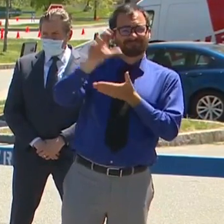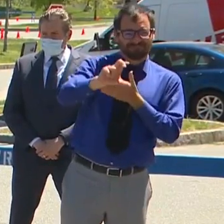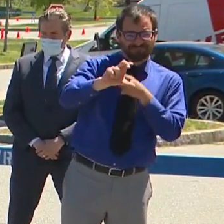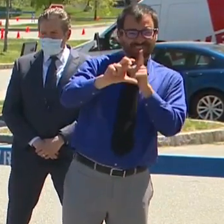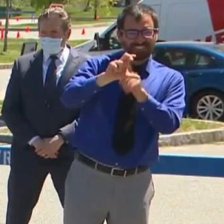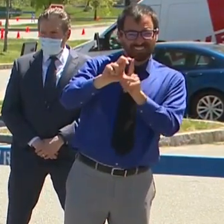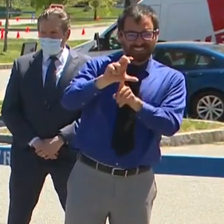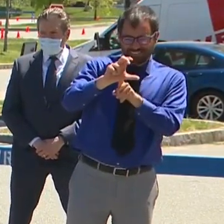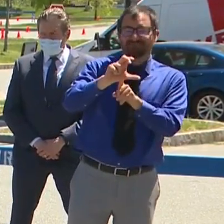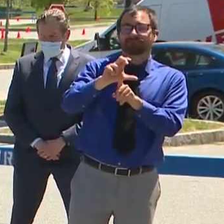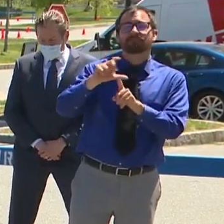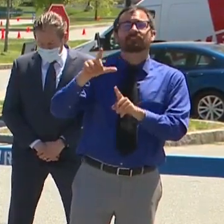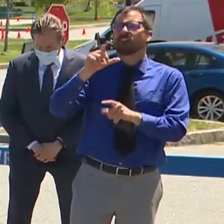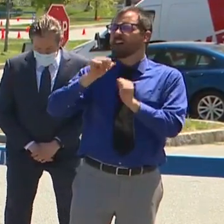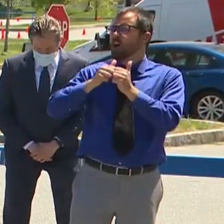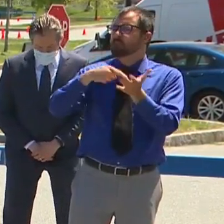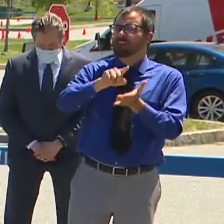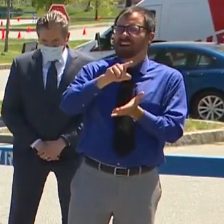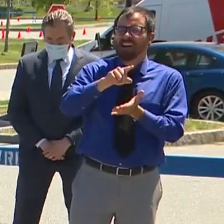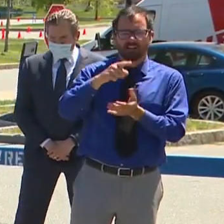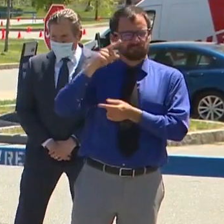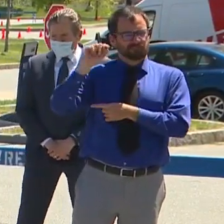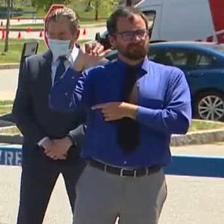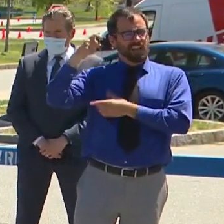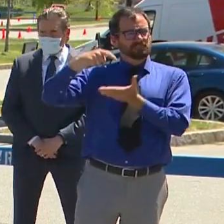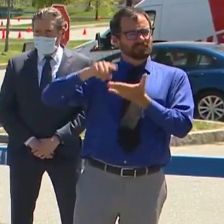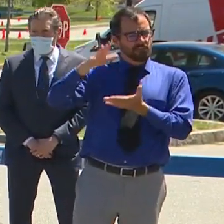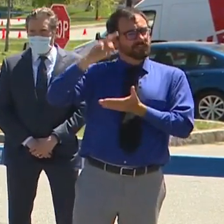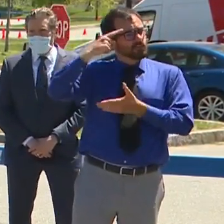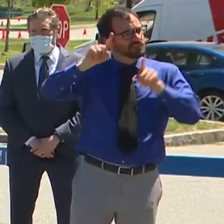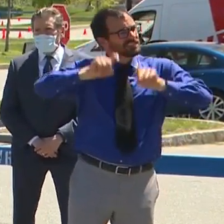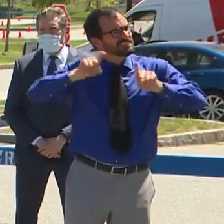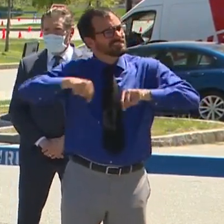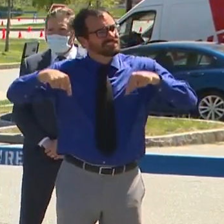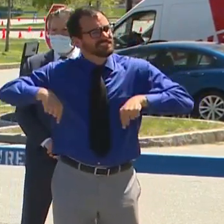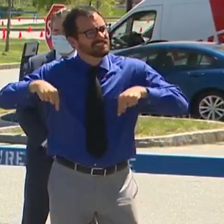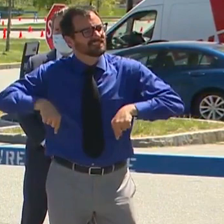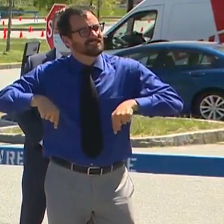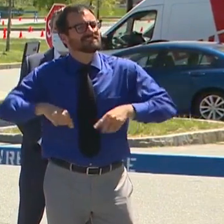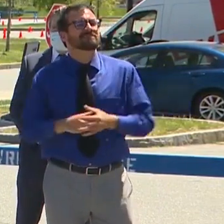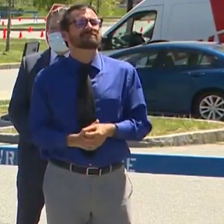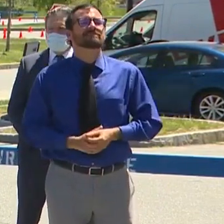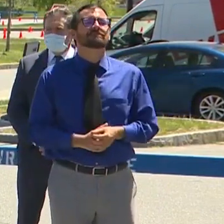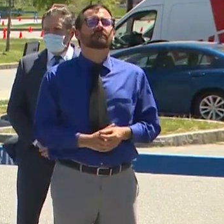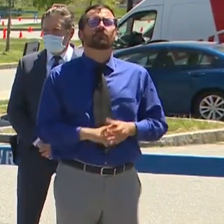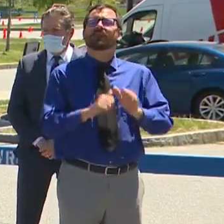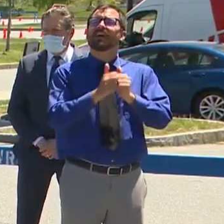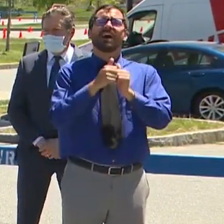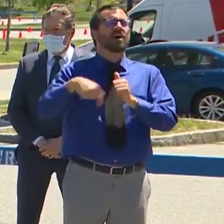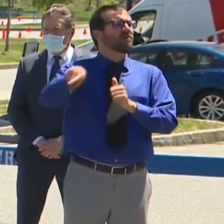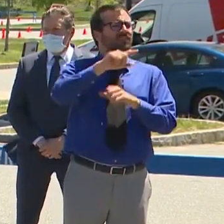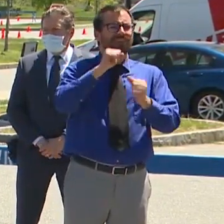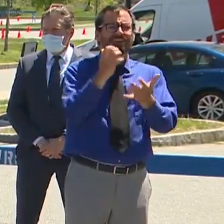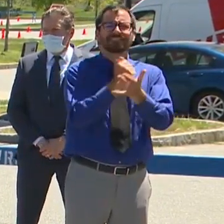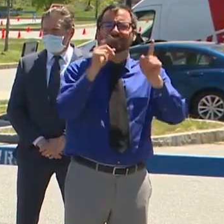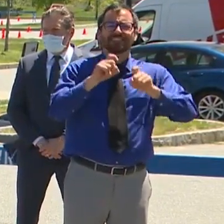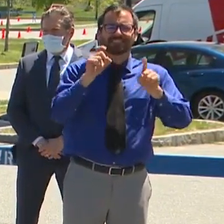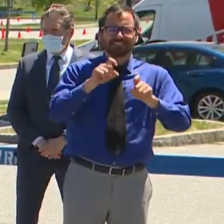appointment, all you got to do is call the COVID-19 community screening line from Lawrence General Hospital. The number's right here, but it's